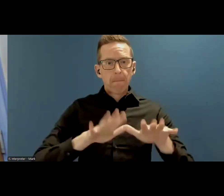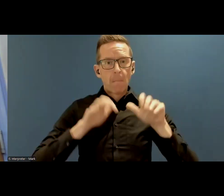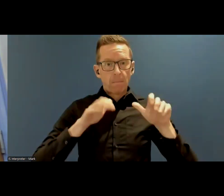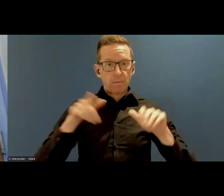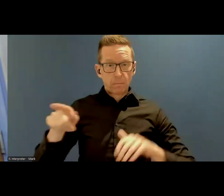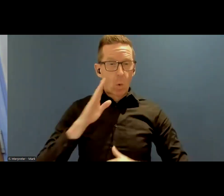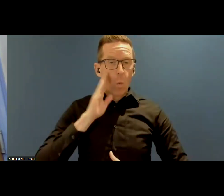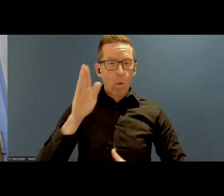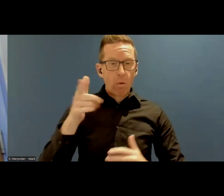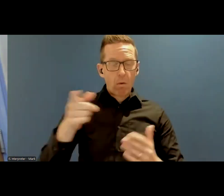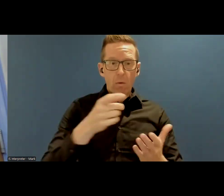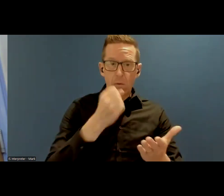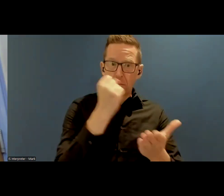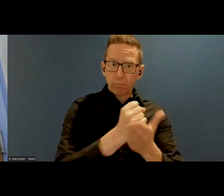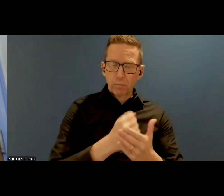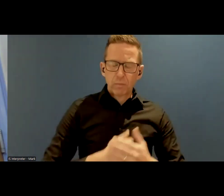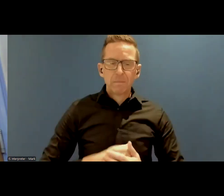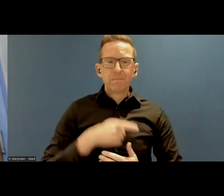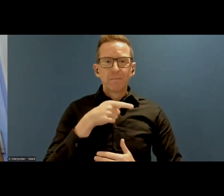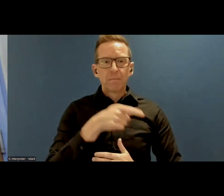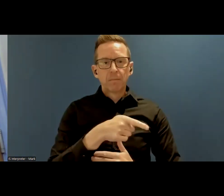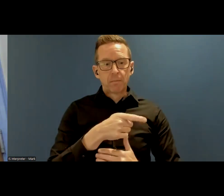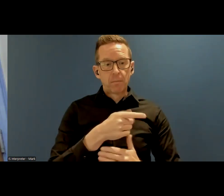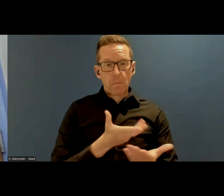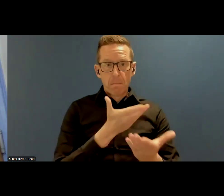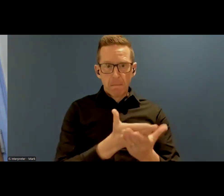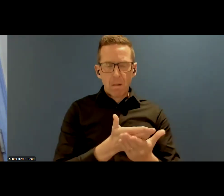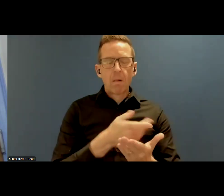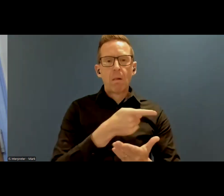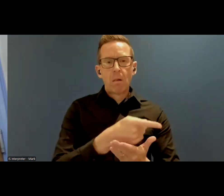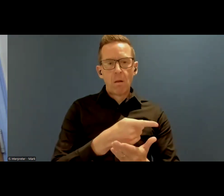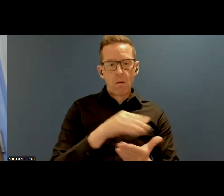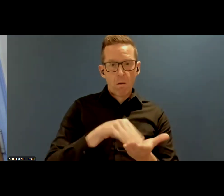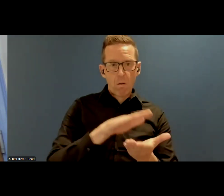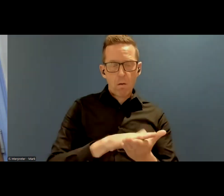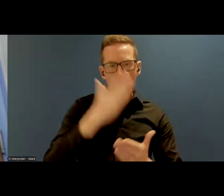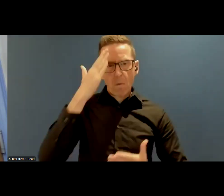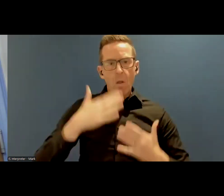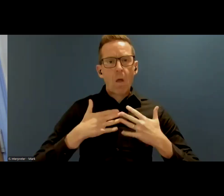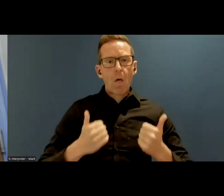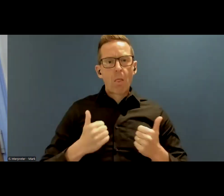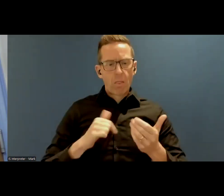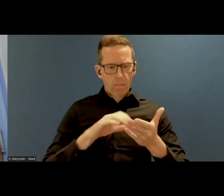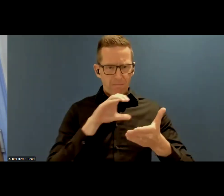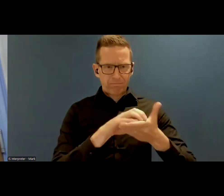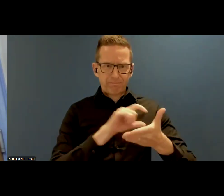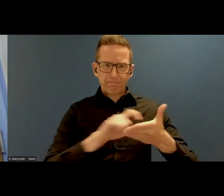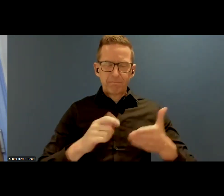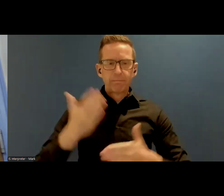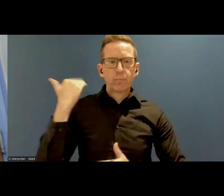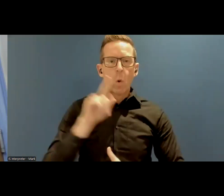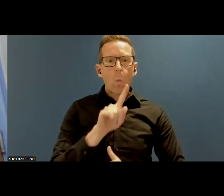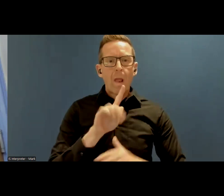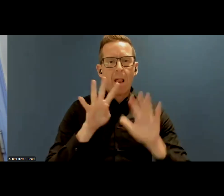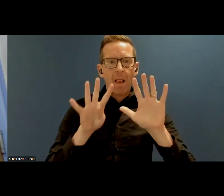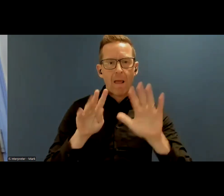bill's intended to update the Mental Health Act 1983, the piece of mental health law which is